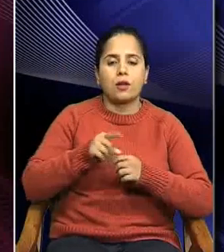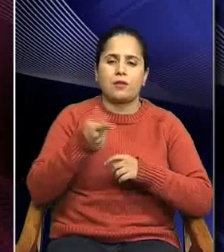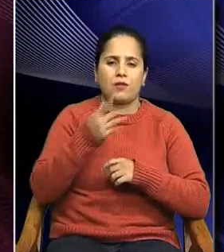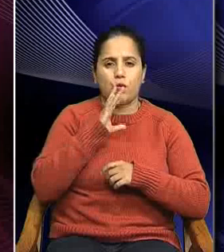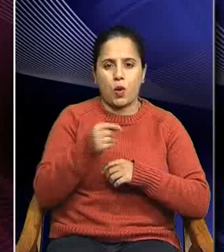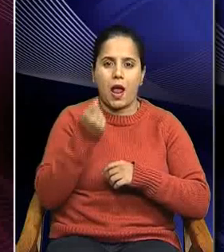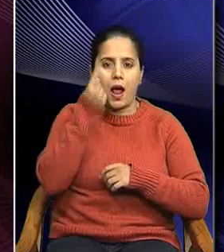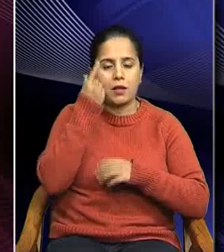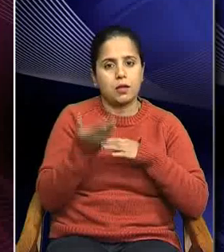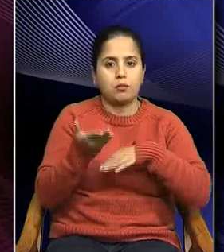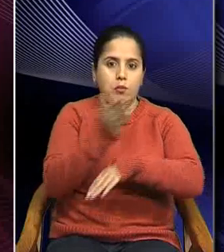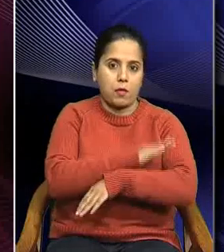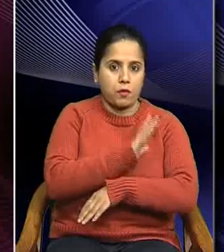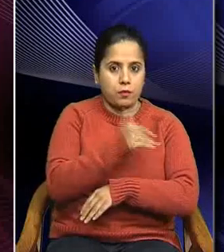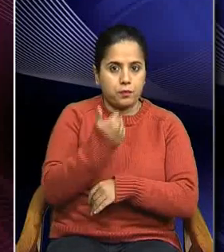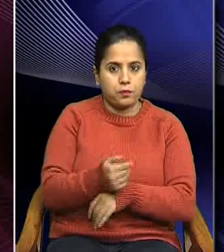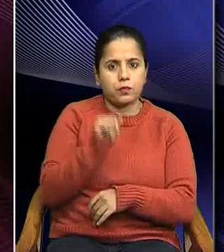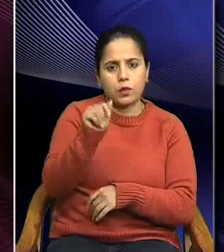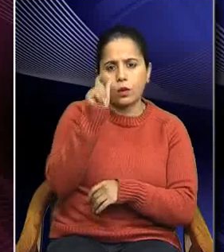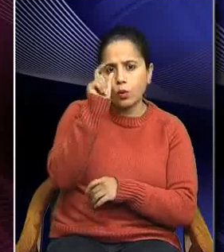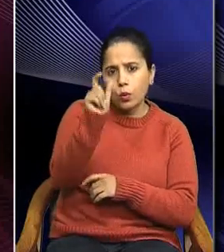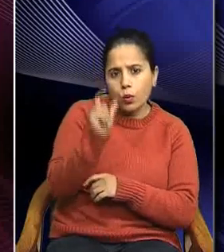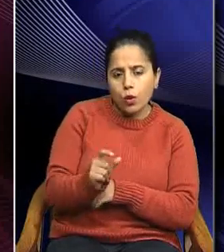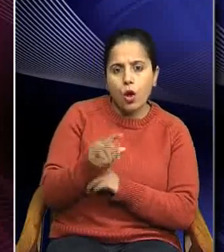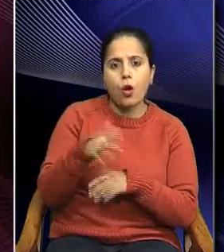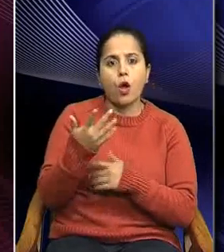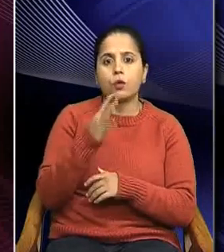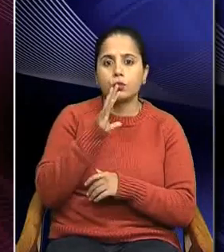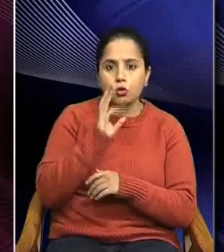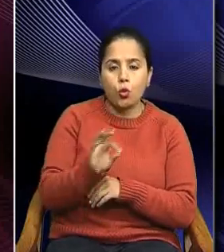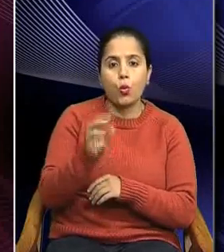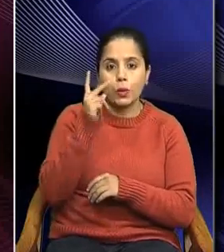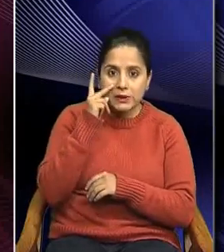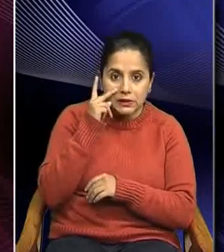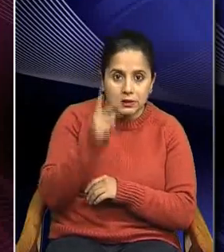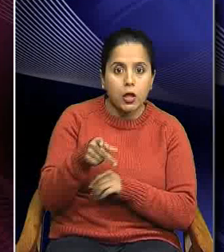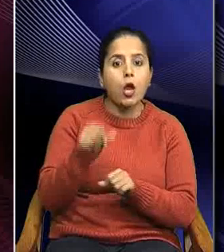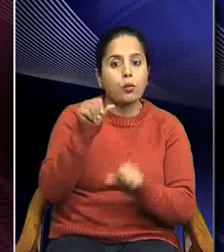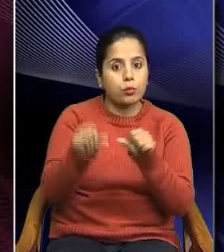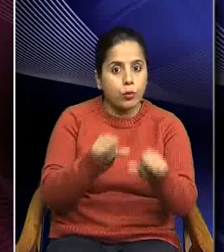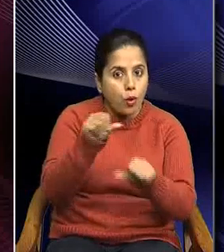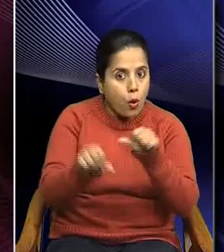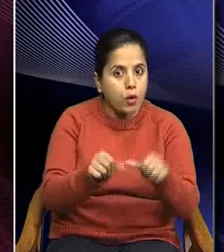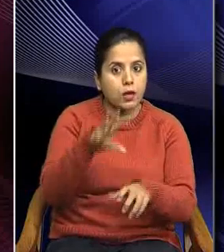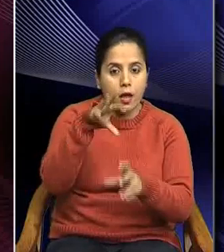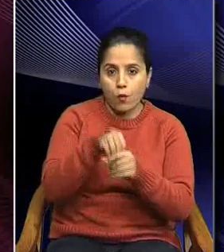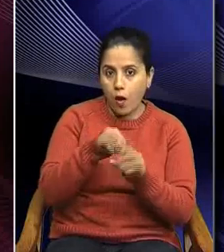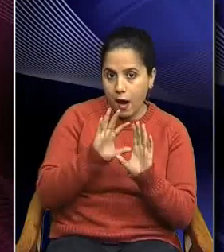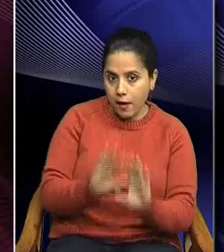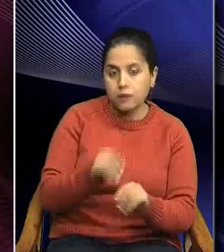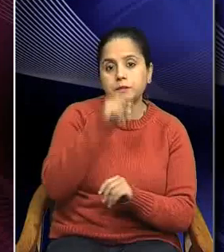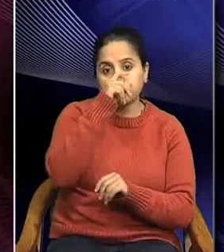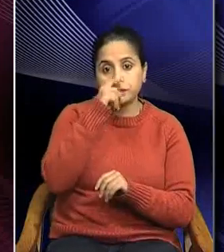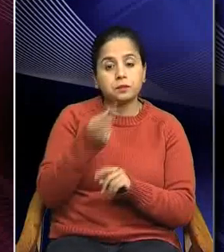understanding it in empirical terms or by actually looking at the processes involved